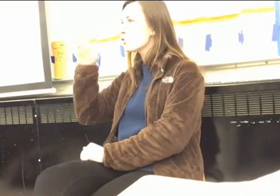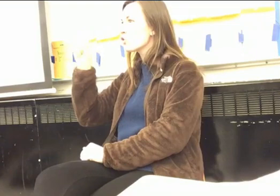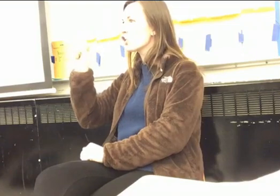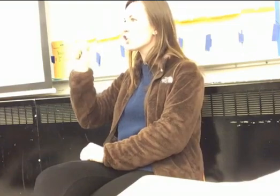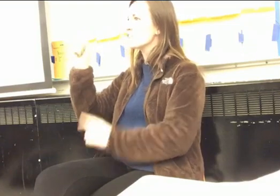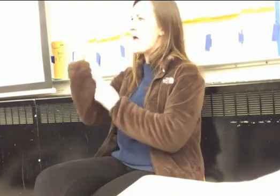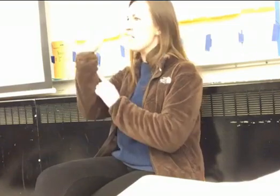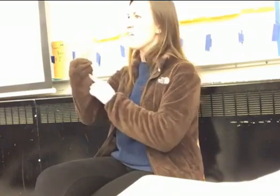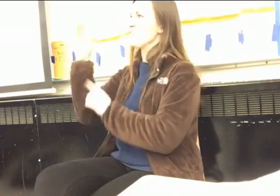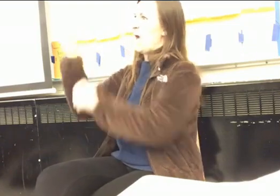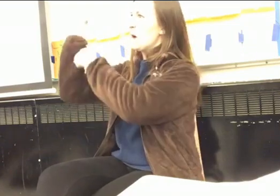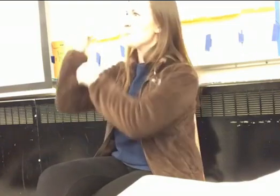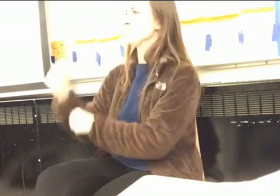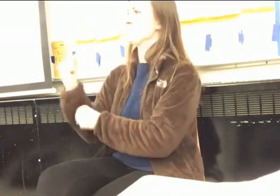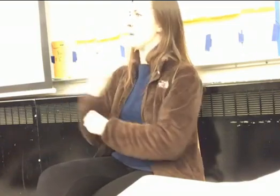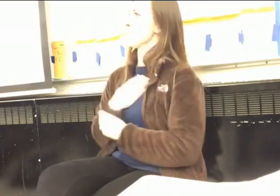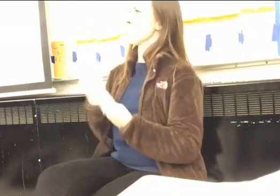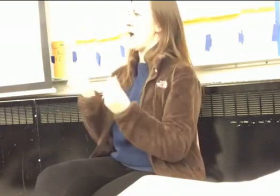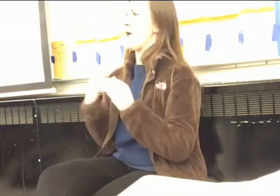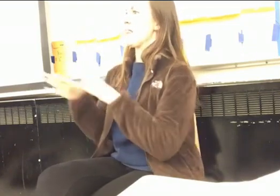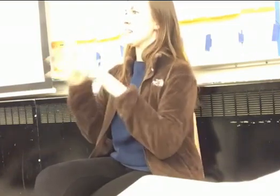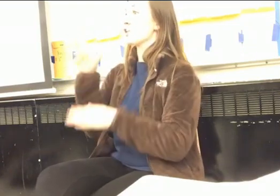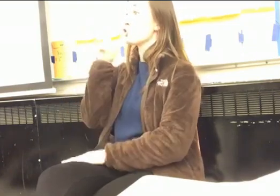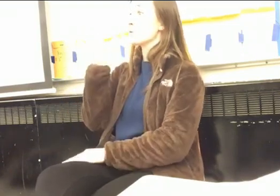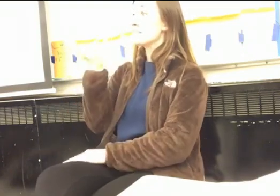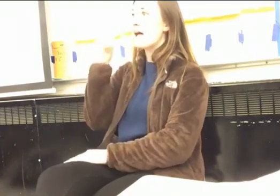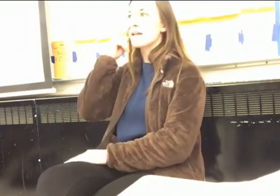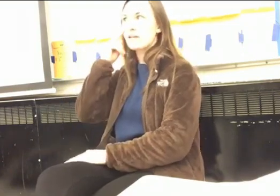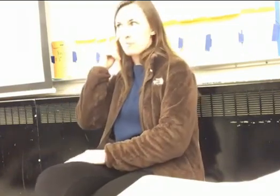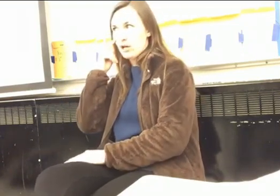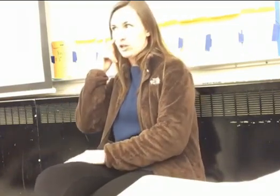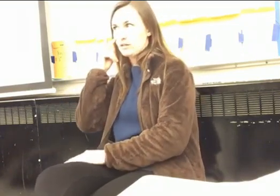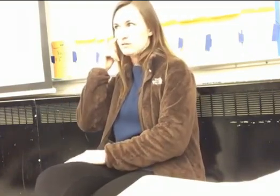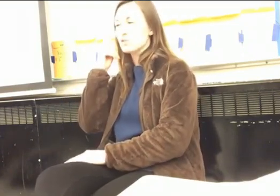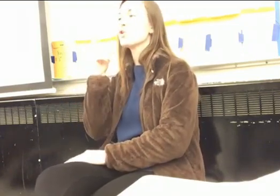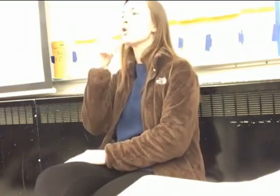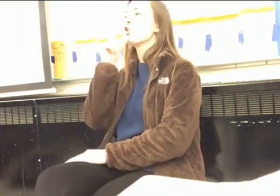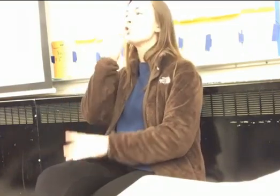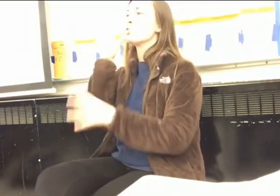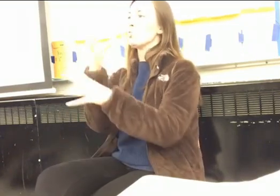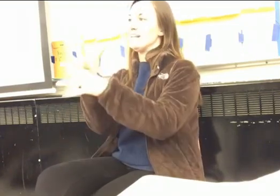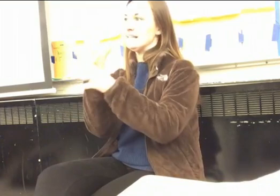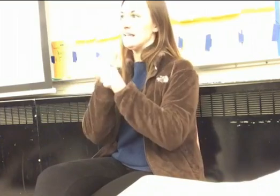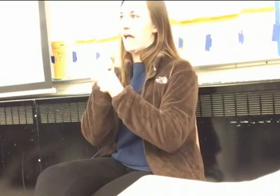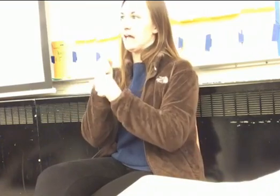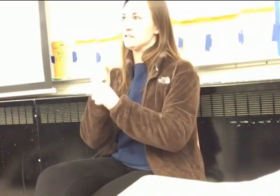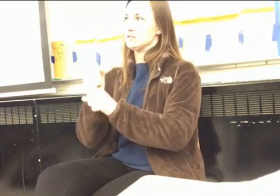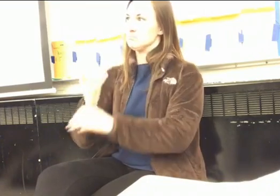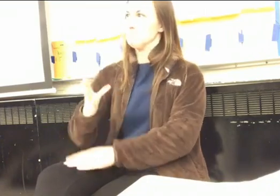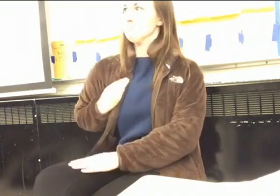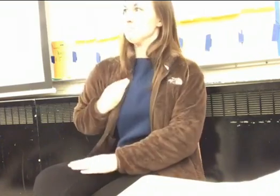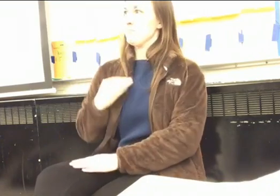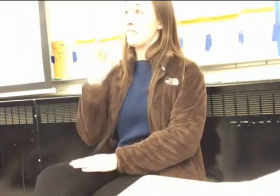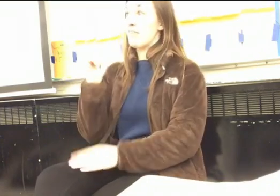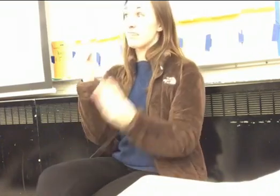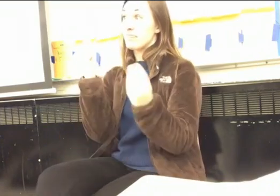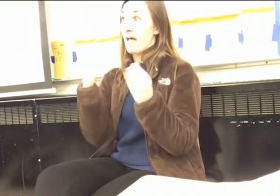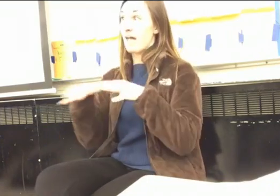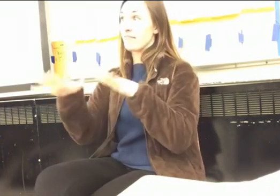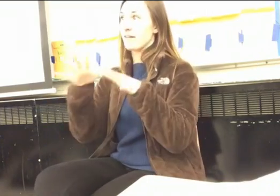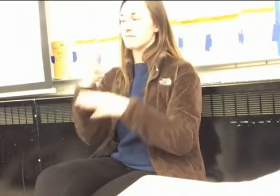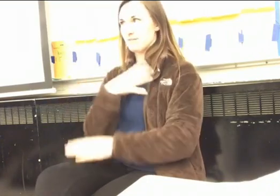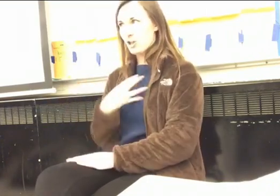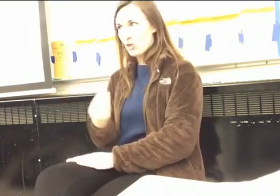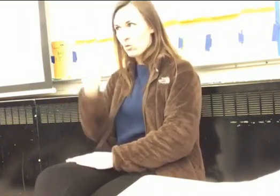that? The Native Americans. Who is going to get that land? The white